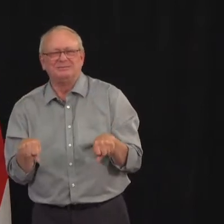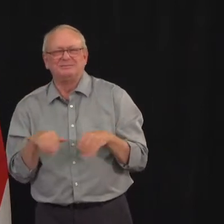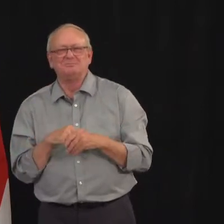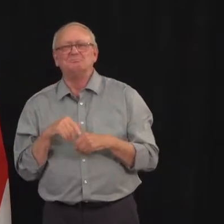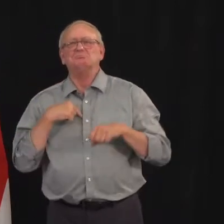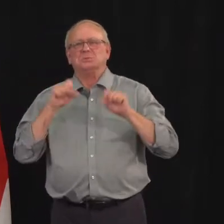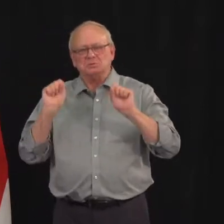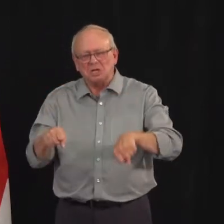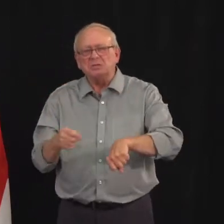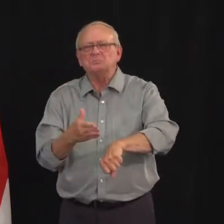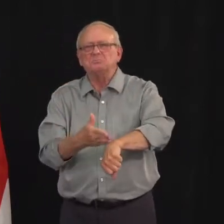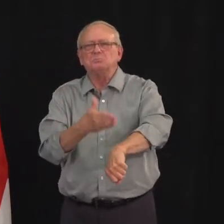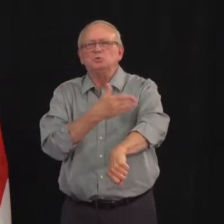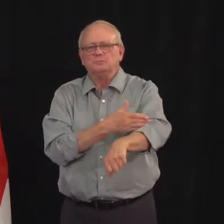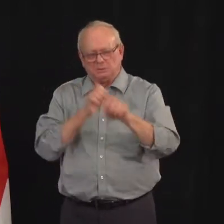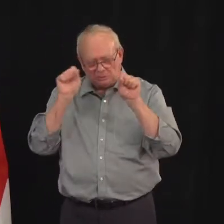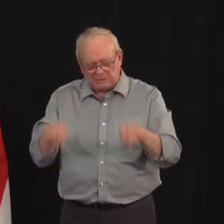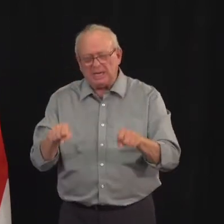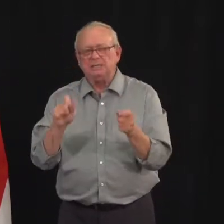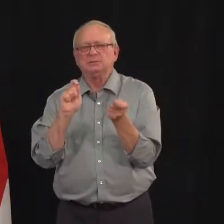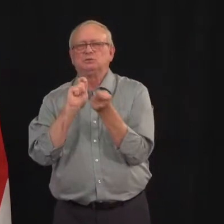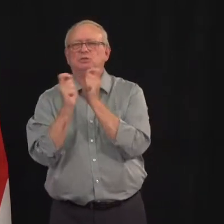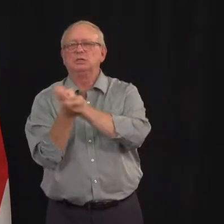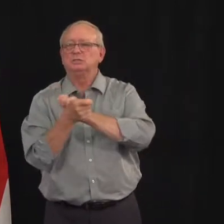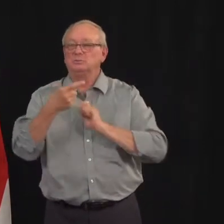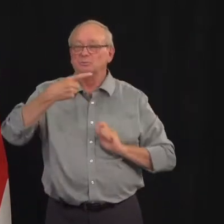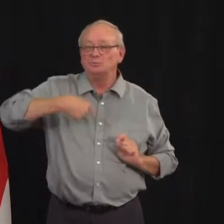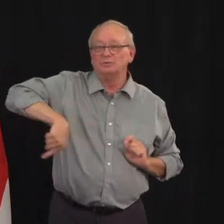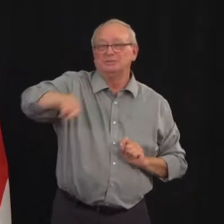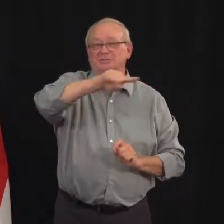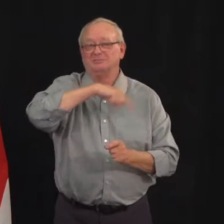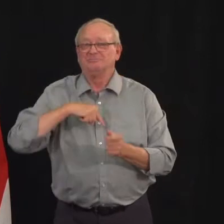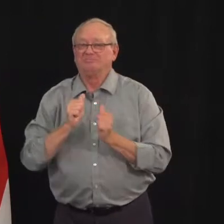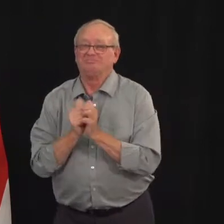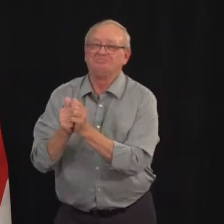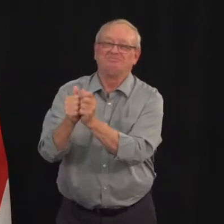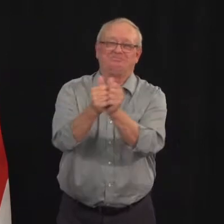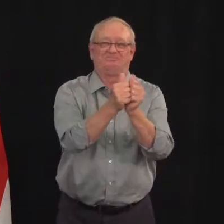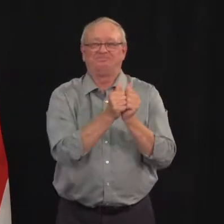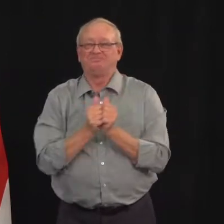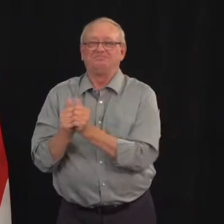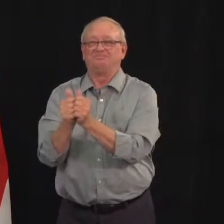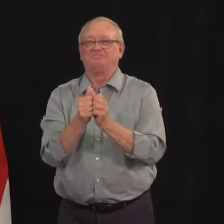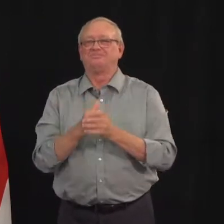any questions you may have. All right, we'll go to the phone now. Operator, could you put